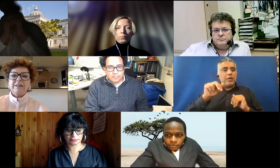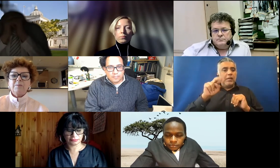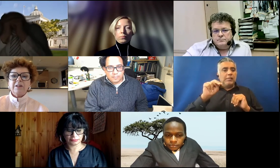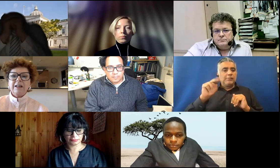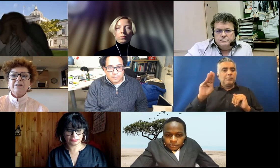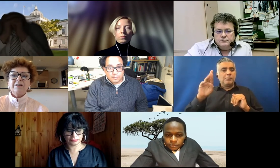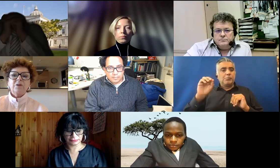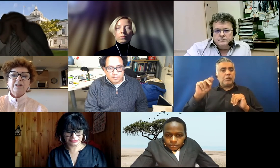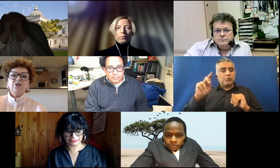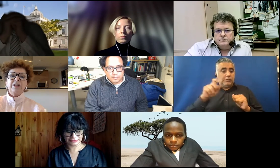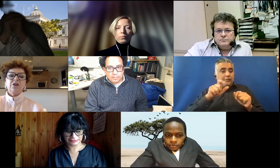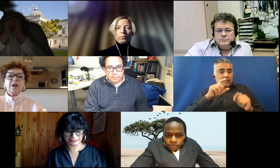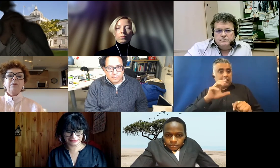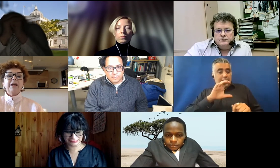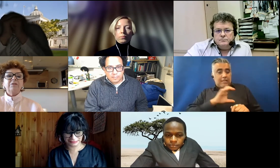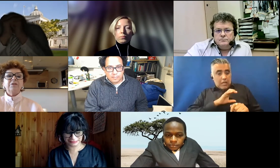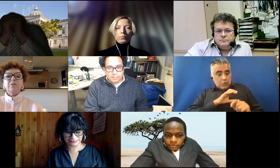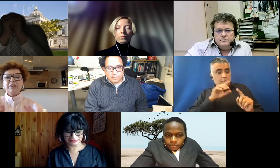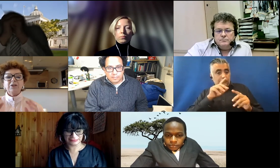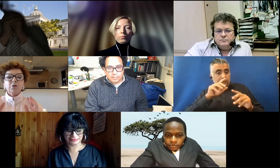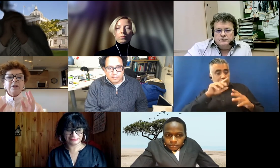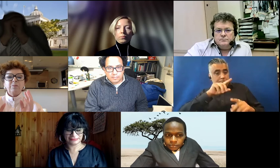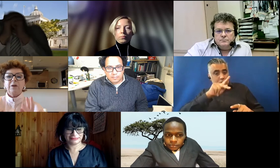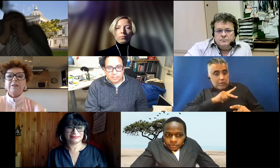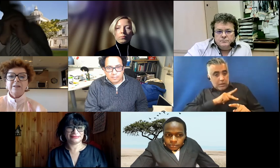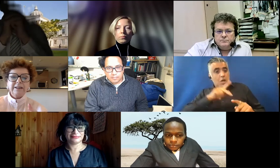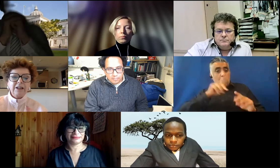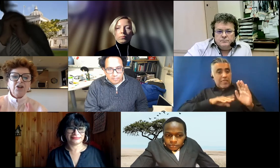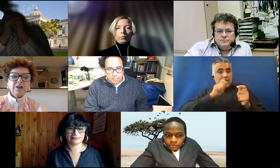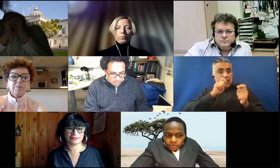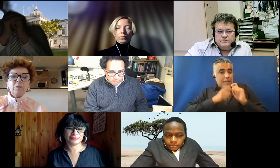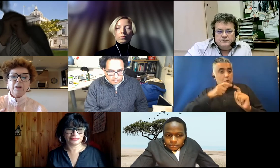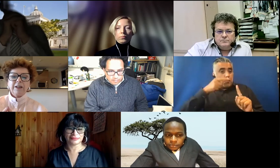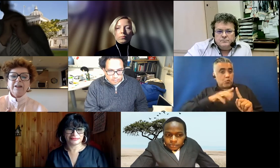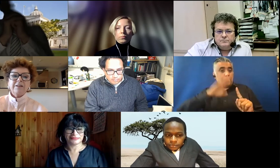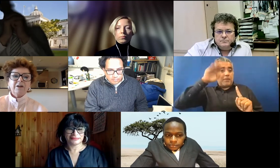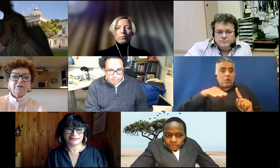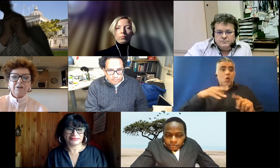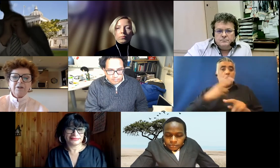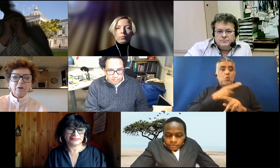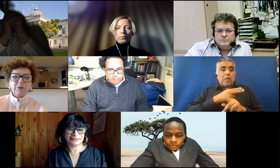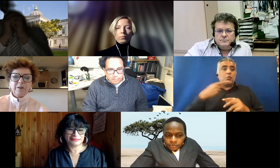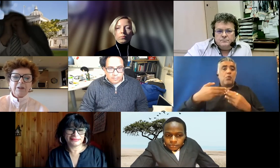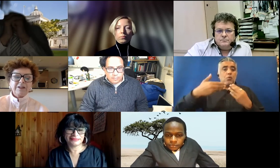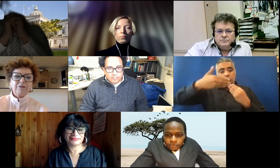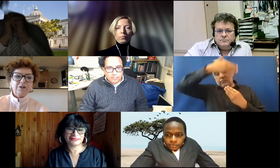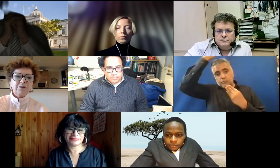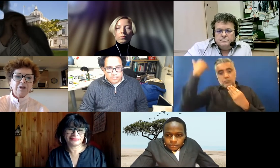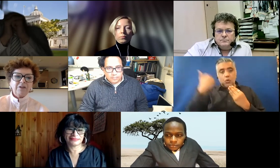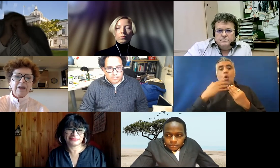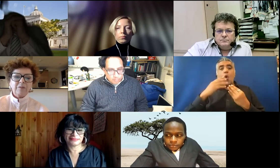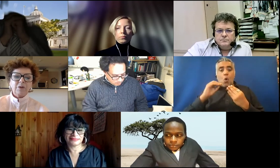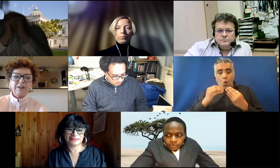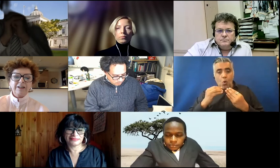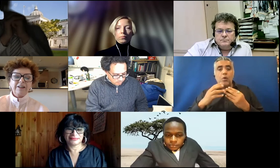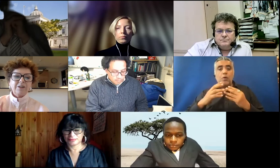that a candidate's personality scores can change up and down from 10 to 20 points just by wearing a headscarf or putting a painting in view of